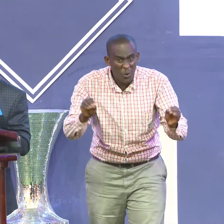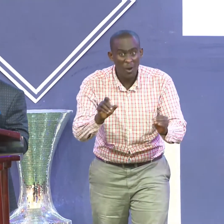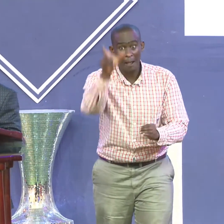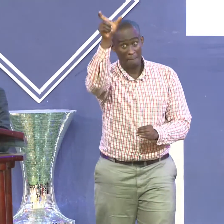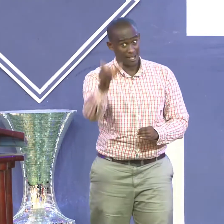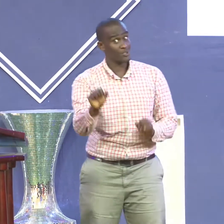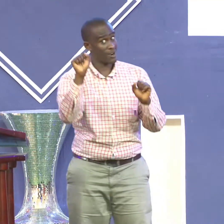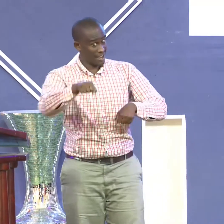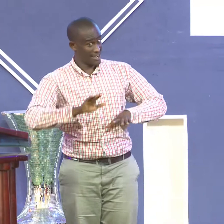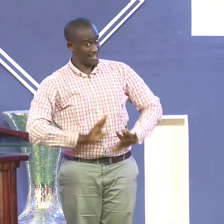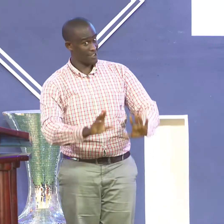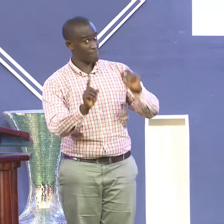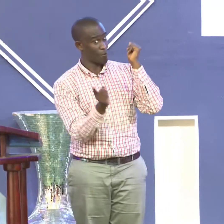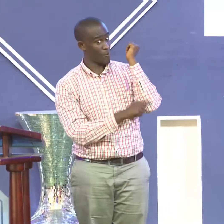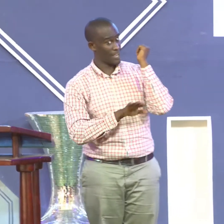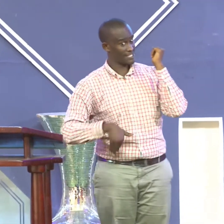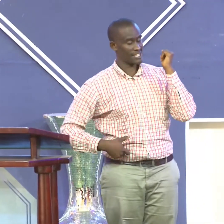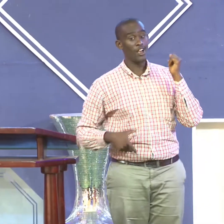you left fornication.